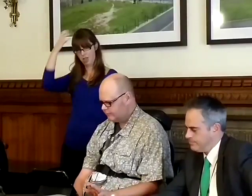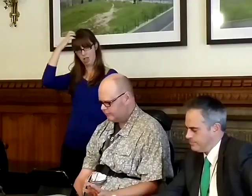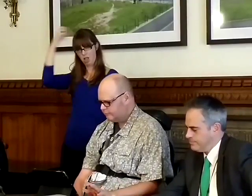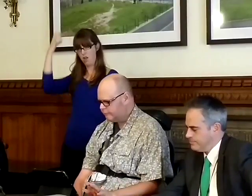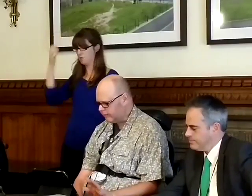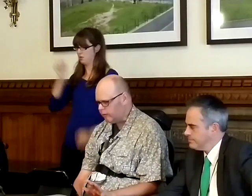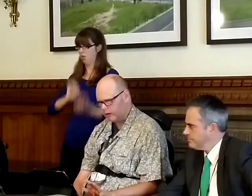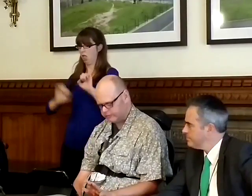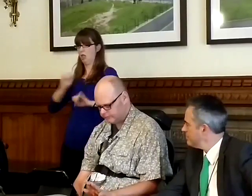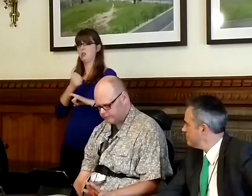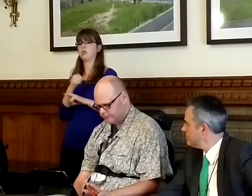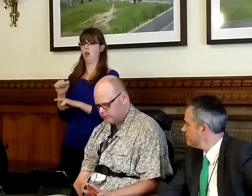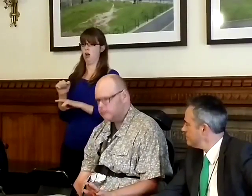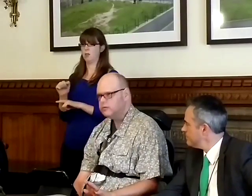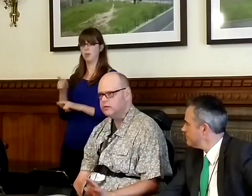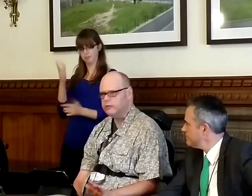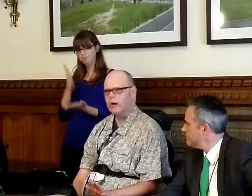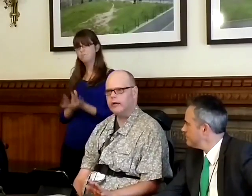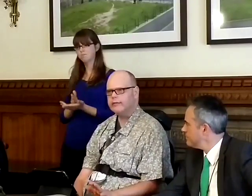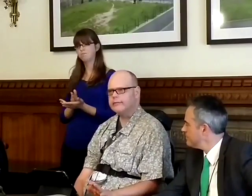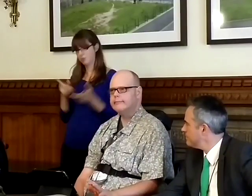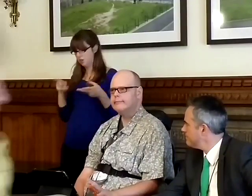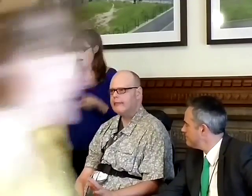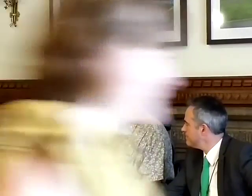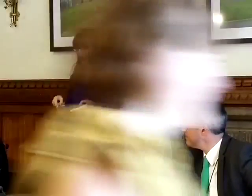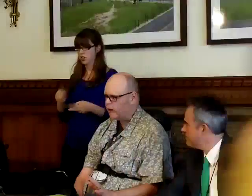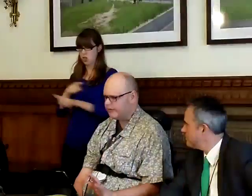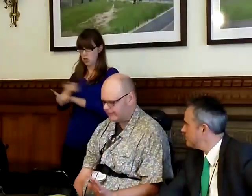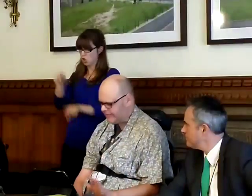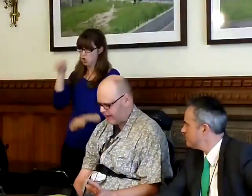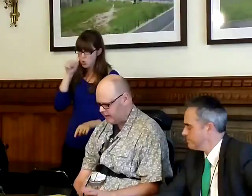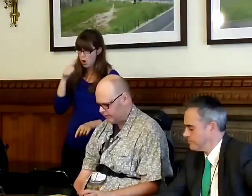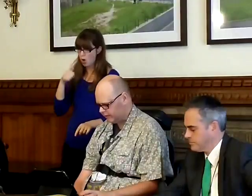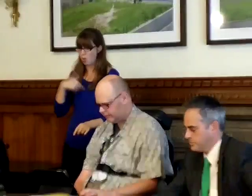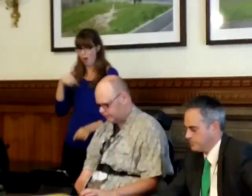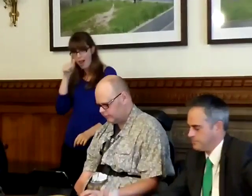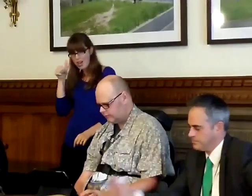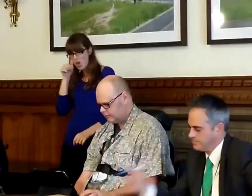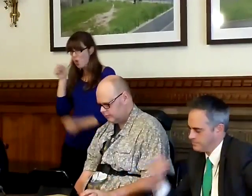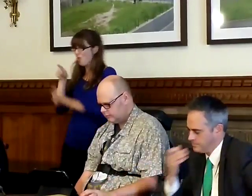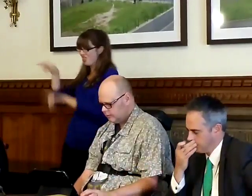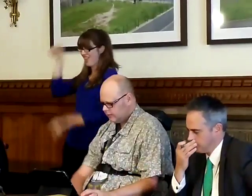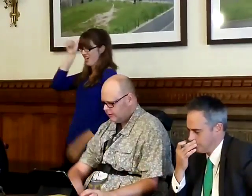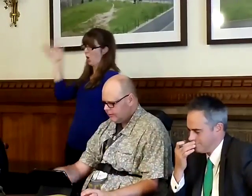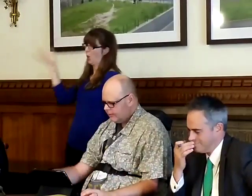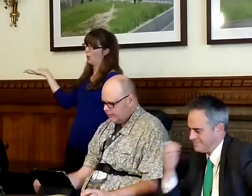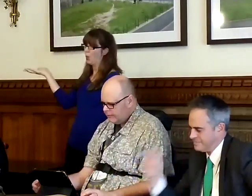this, but it was. You know it, I know it, and they know it.